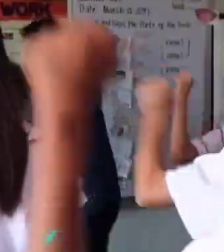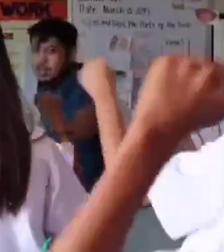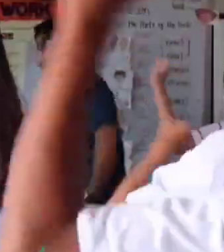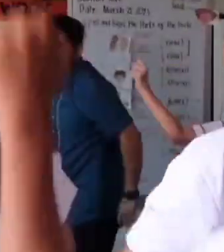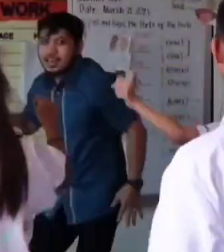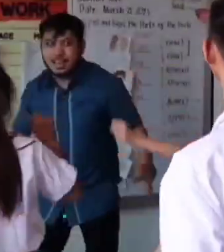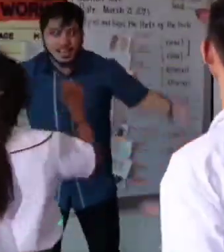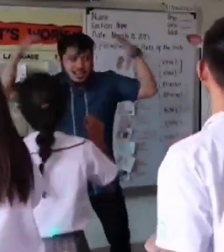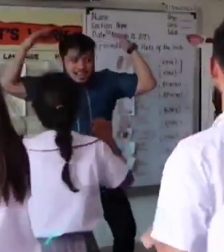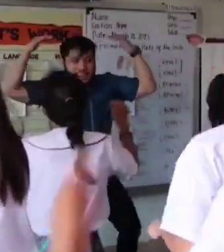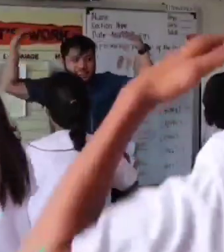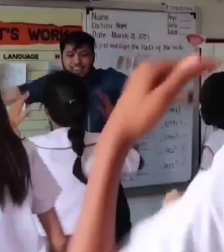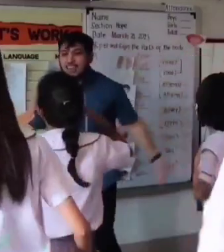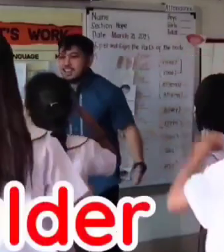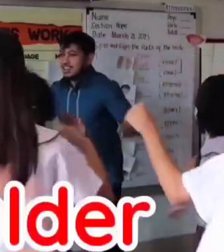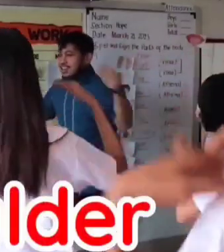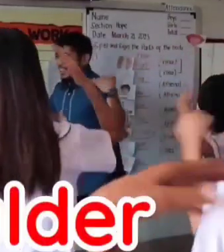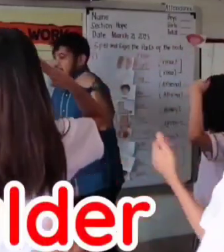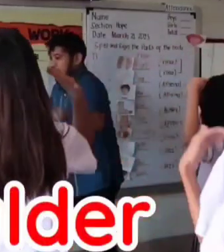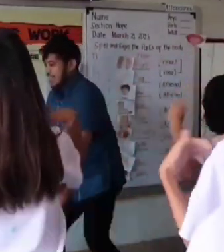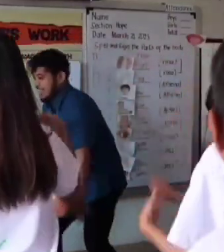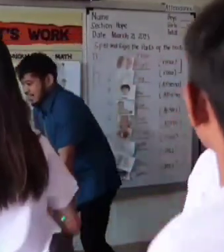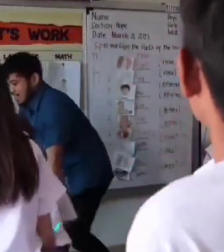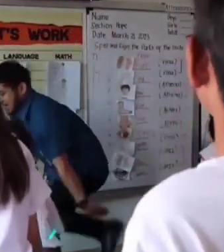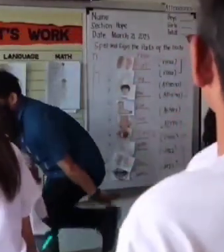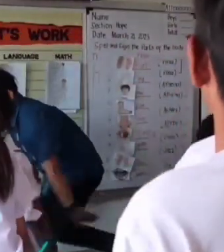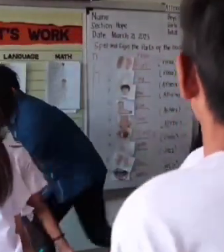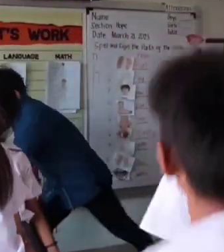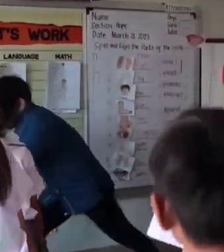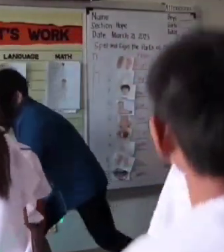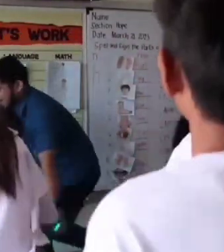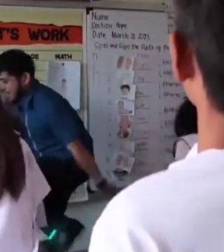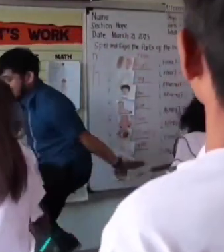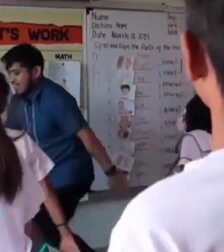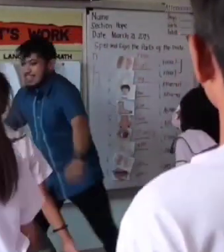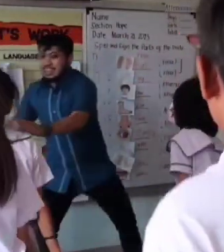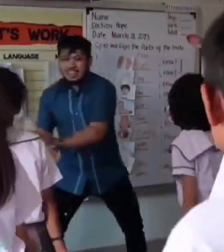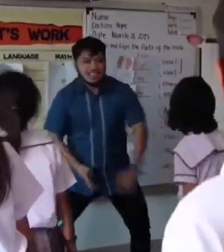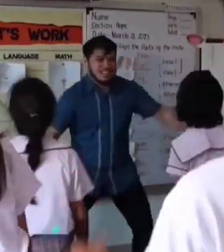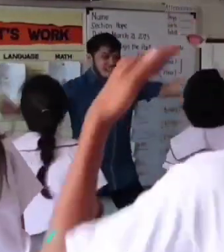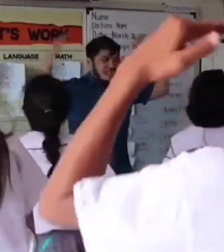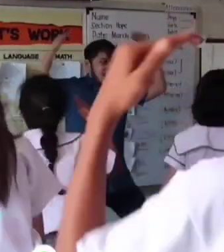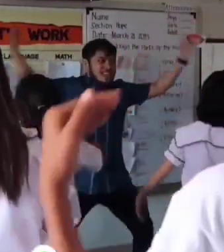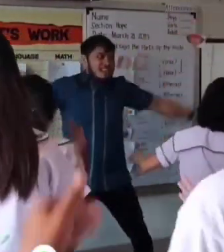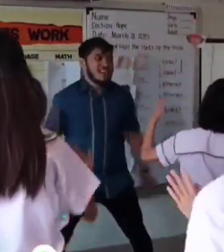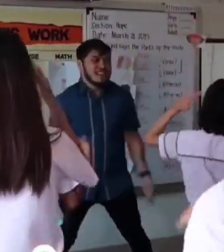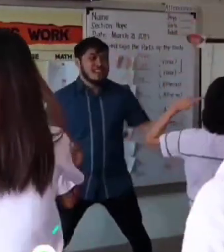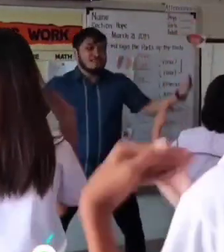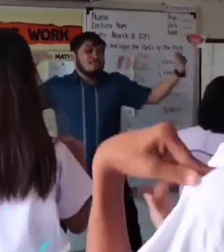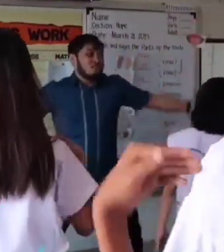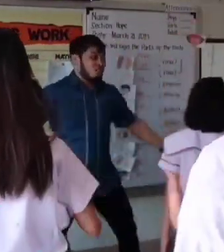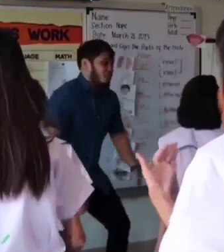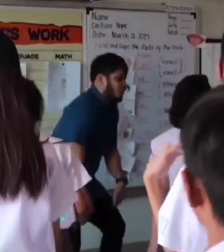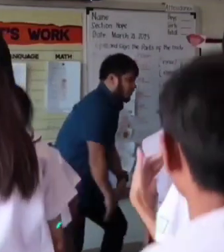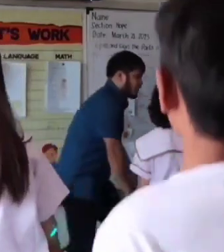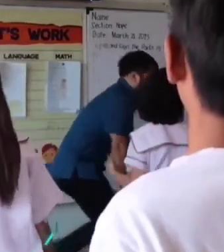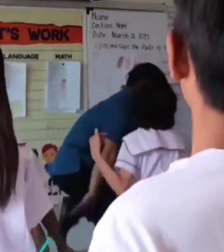punch. Head, shoulders, knees and toes. Knees and toes. Head, shoulders, knees and